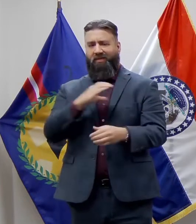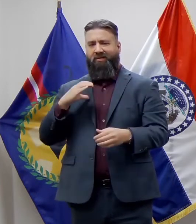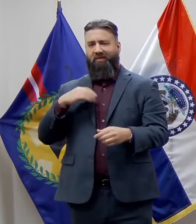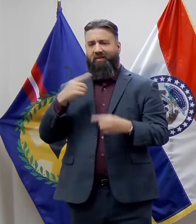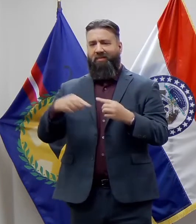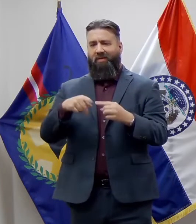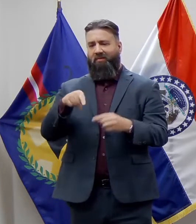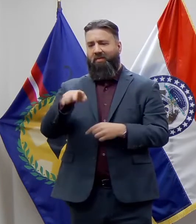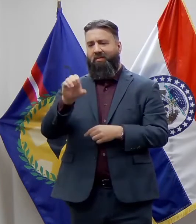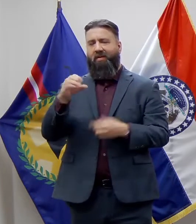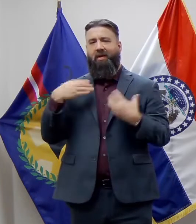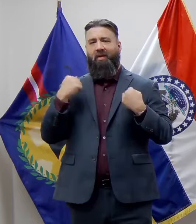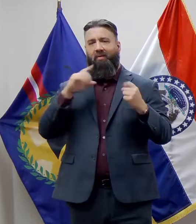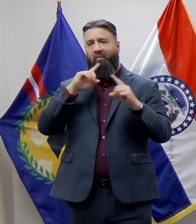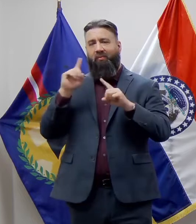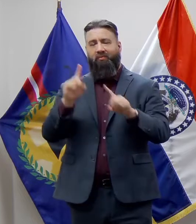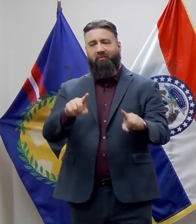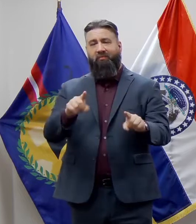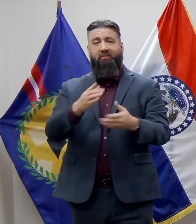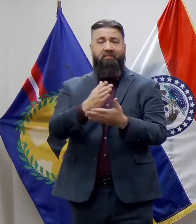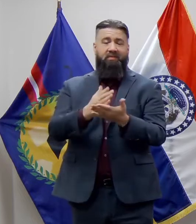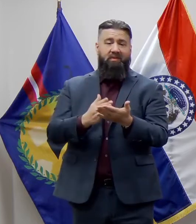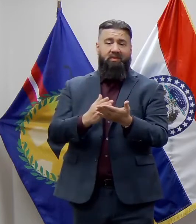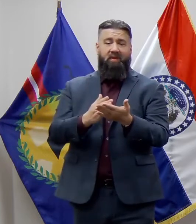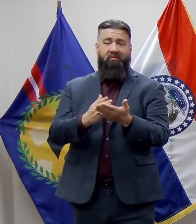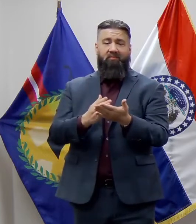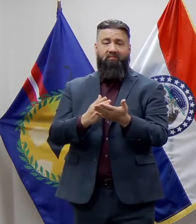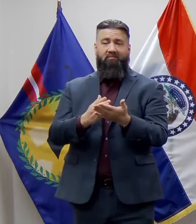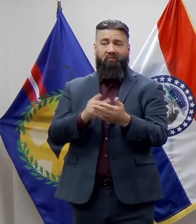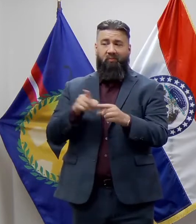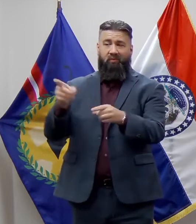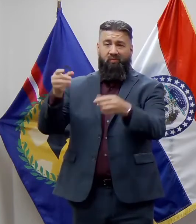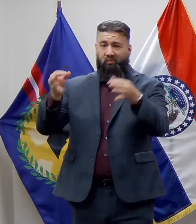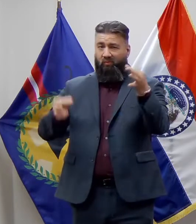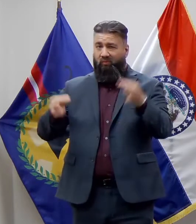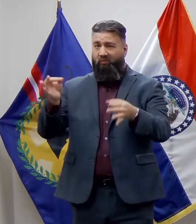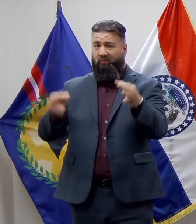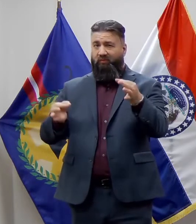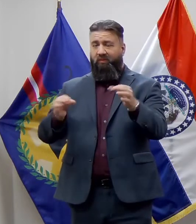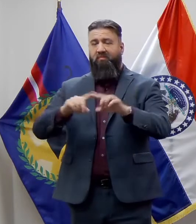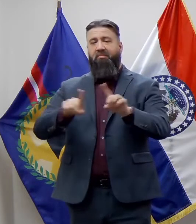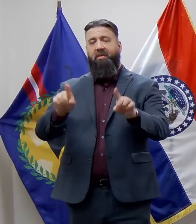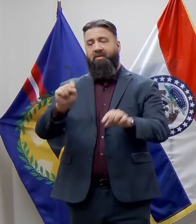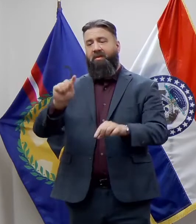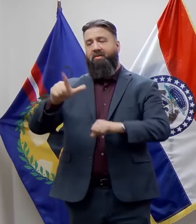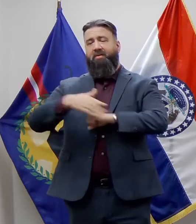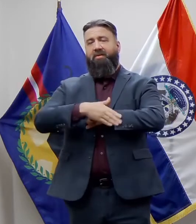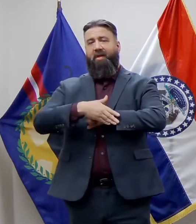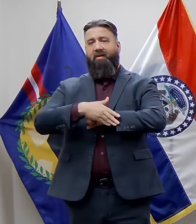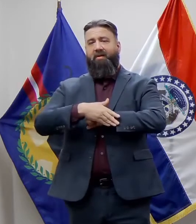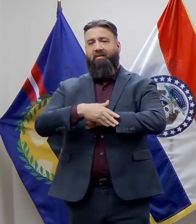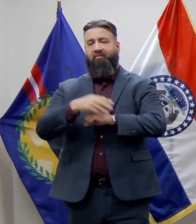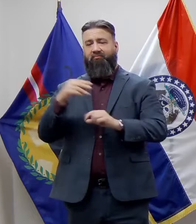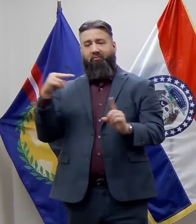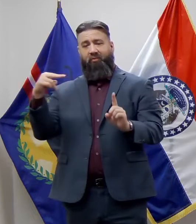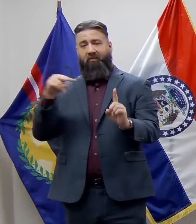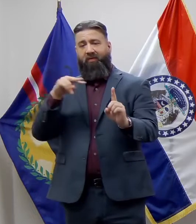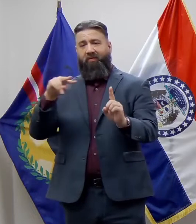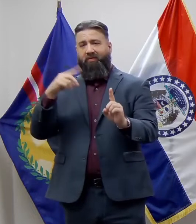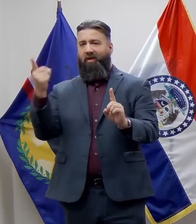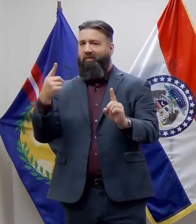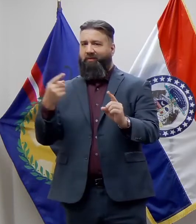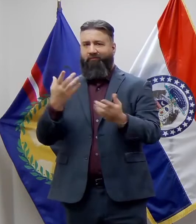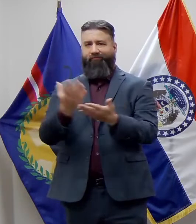about public health orders. Some of them have been litigated. St. Louis County's position has always held up in that